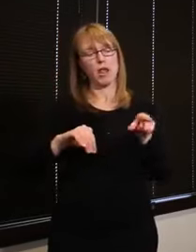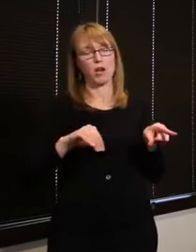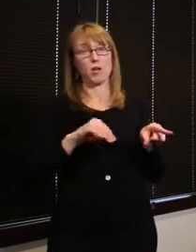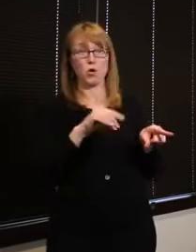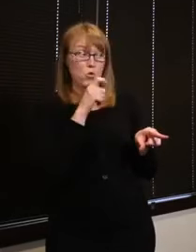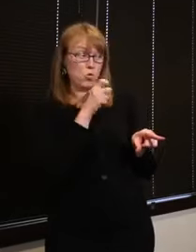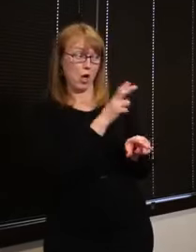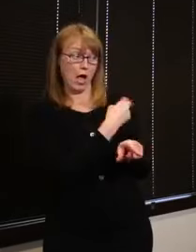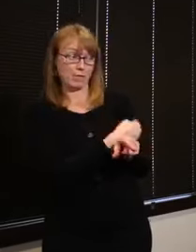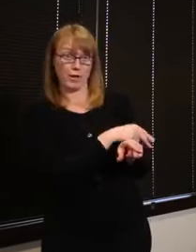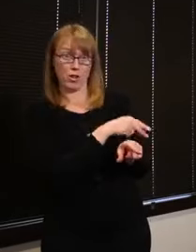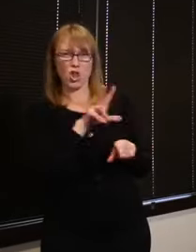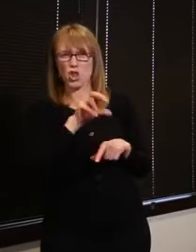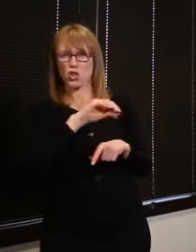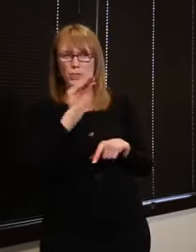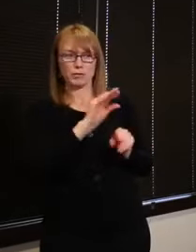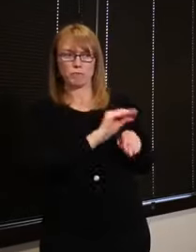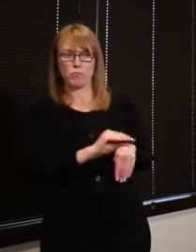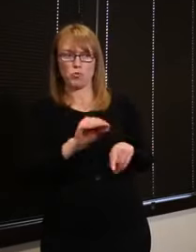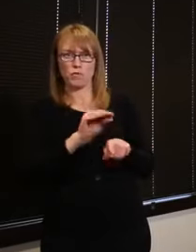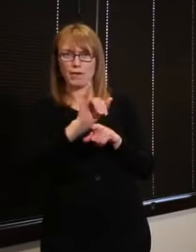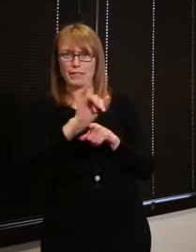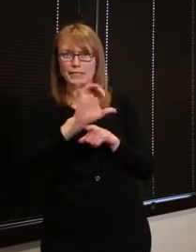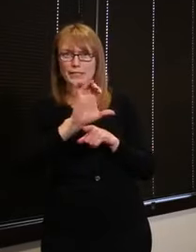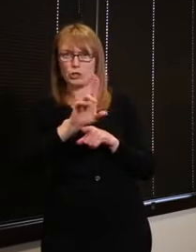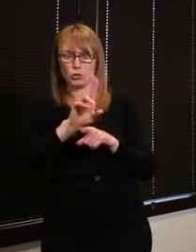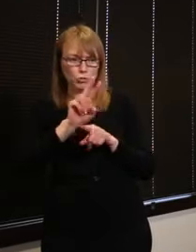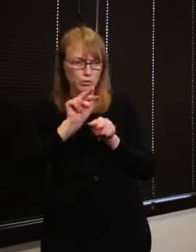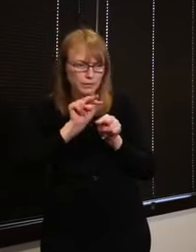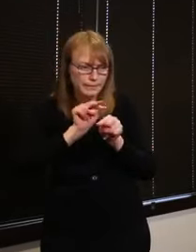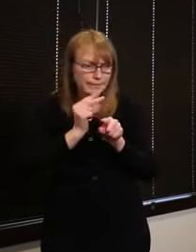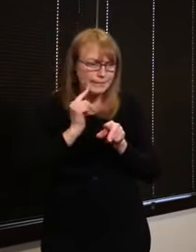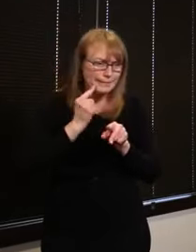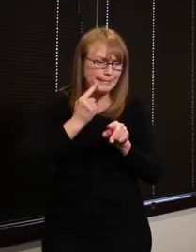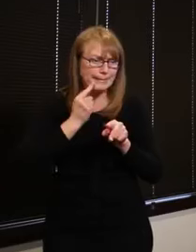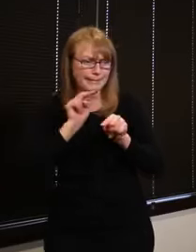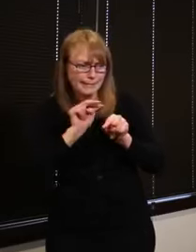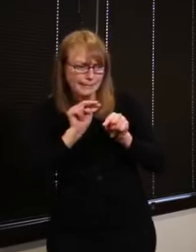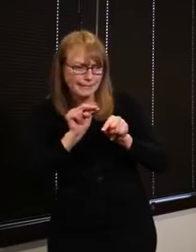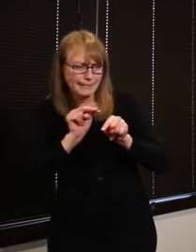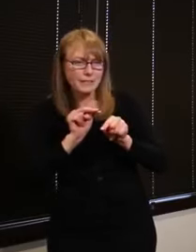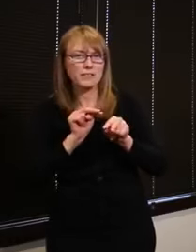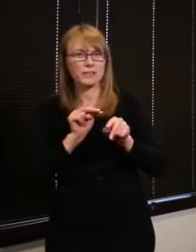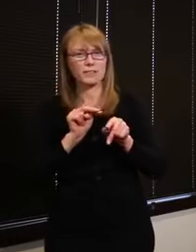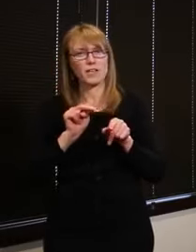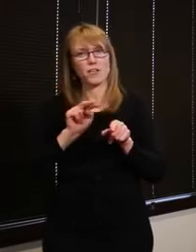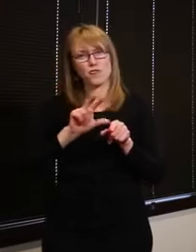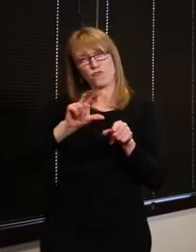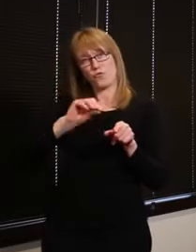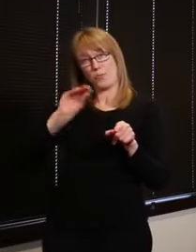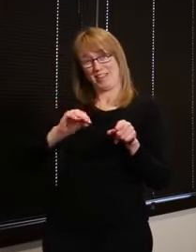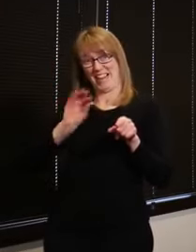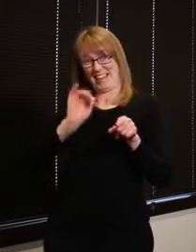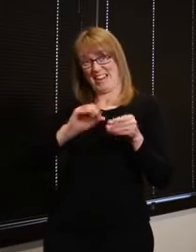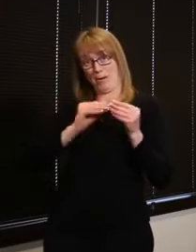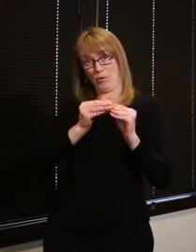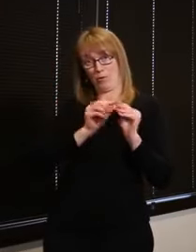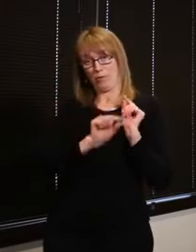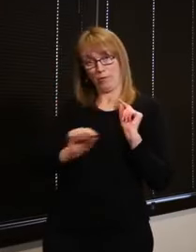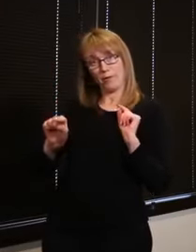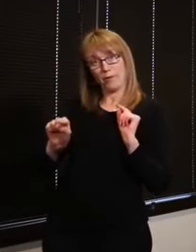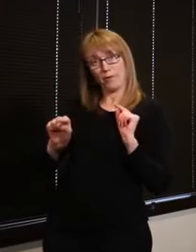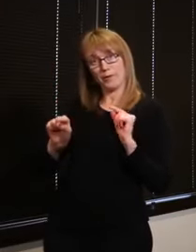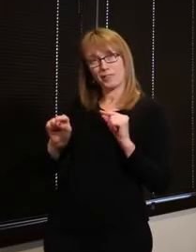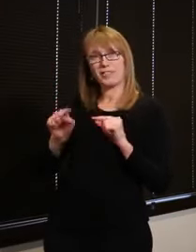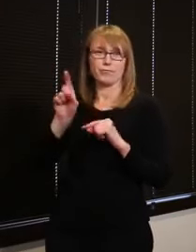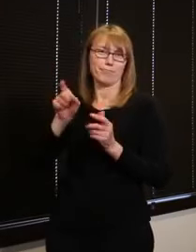those 30%, 70% of that number typically end up being on a ventilator. Now, one of the things that we